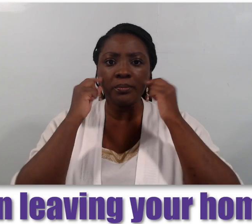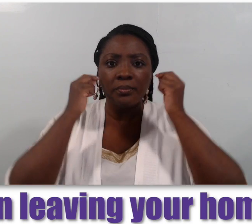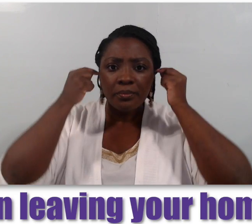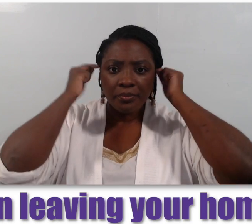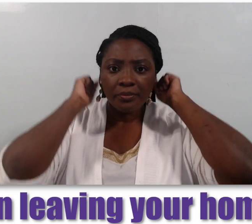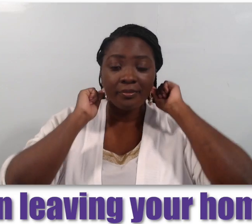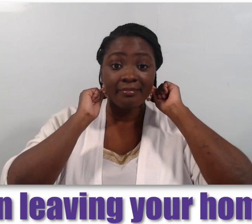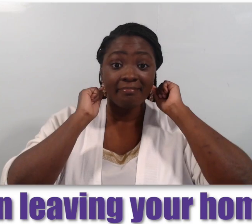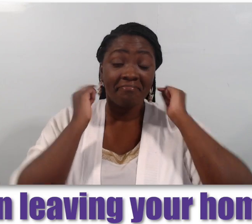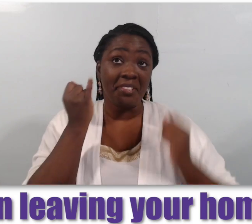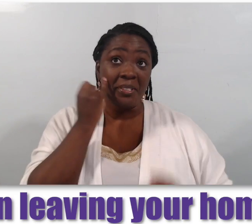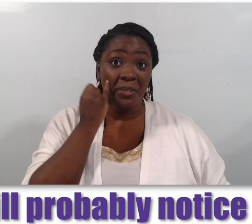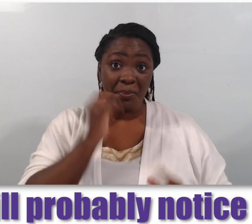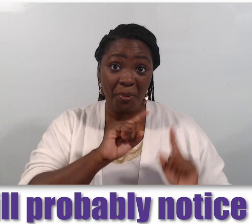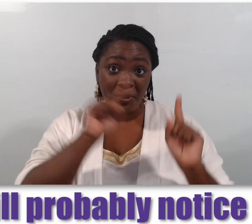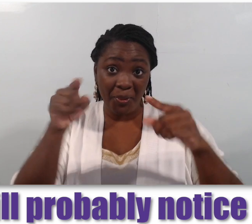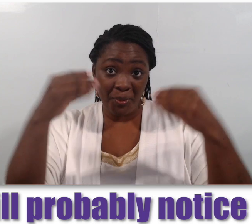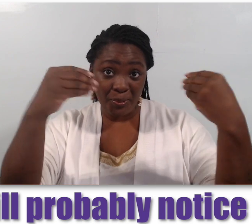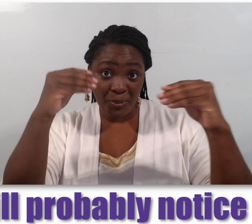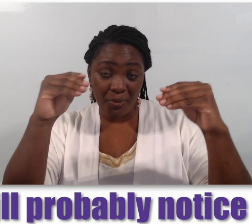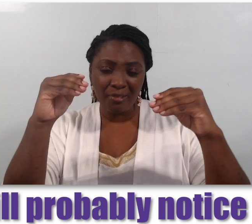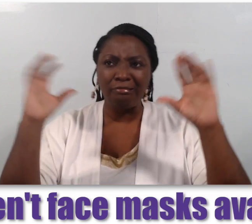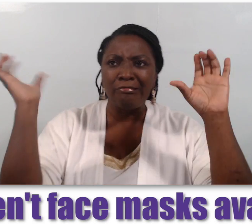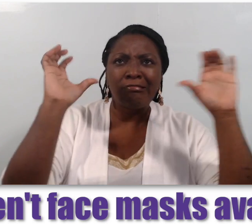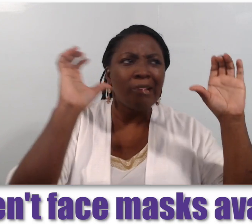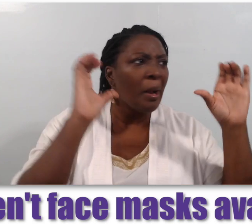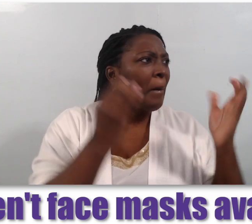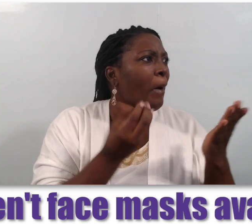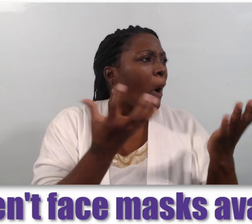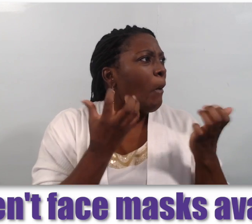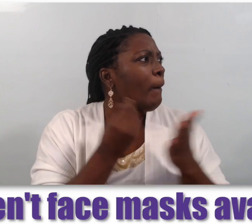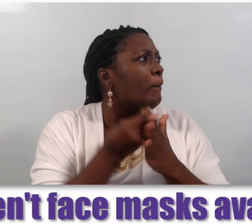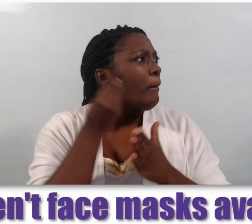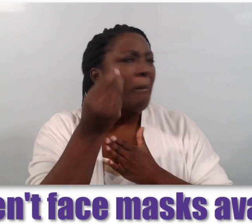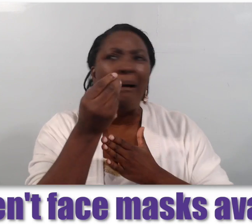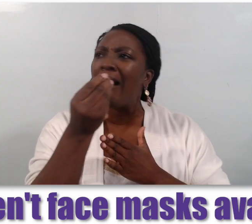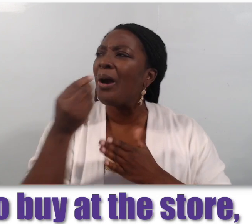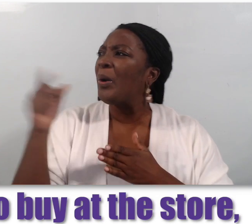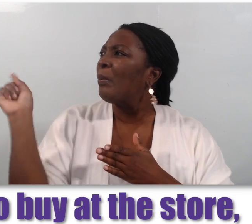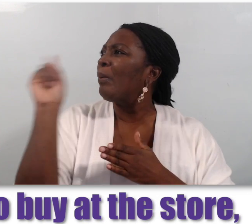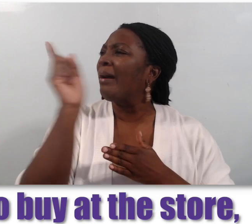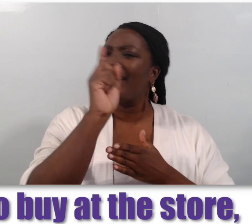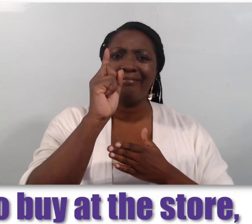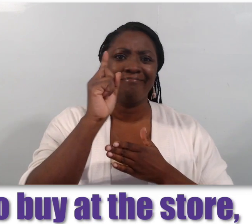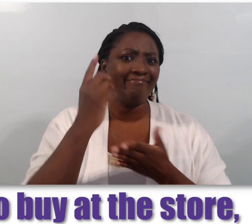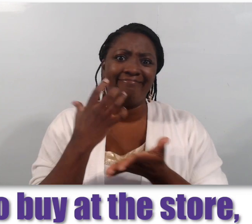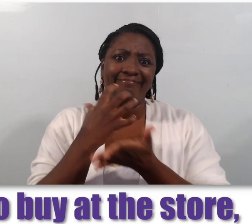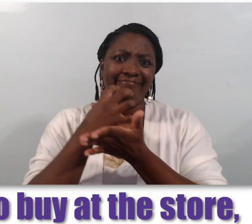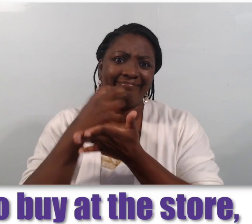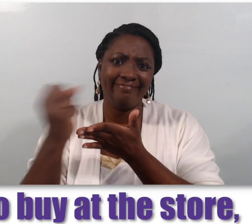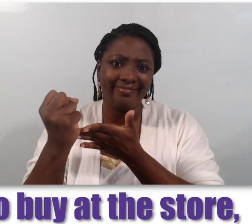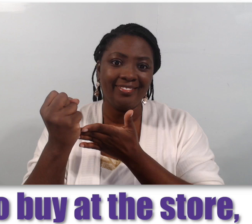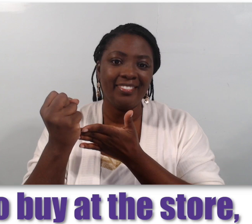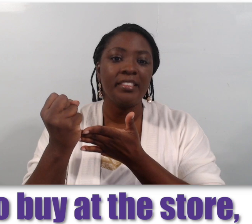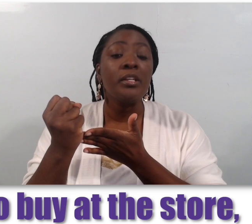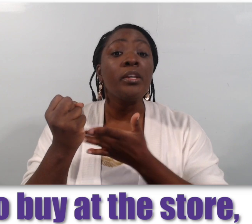when leaving your home. You will probably notice that there aren't face masks available to buy at the store.